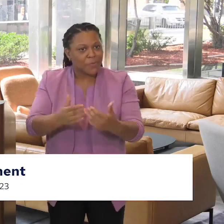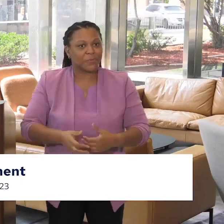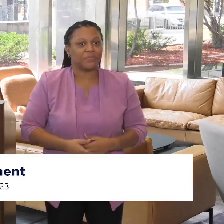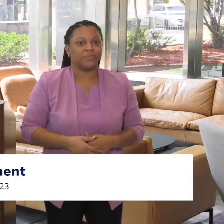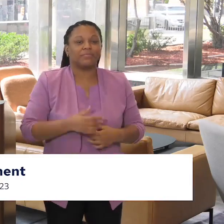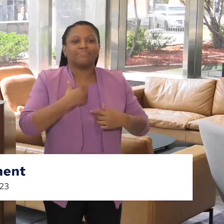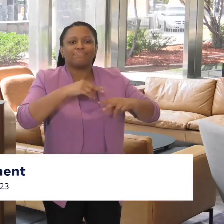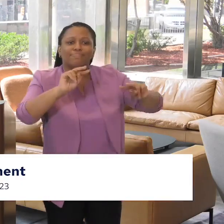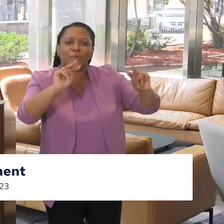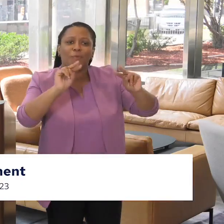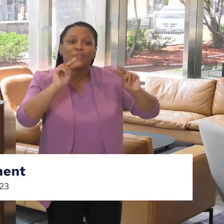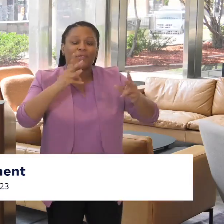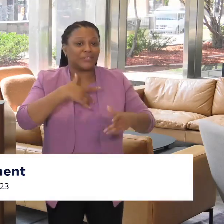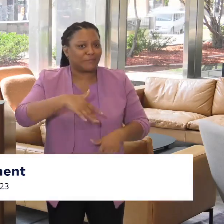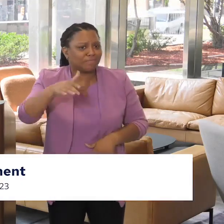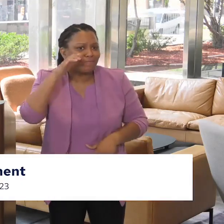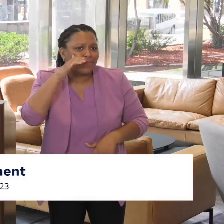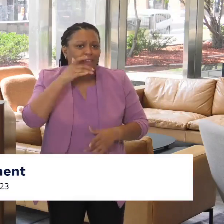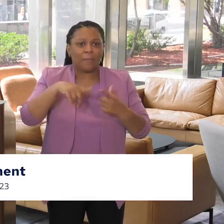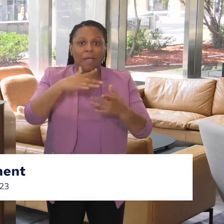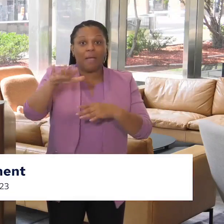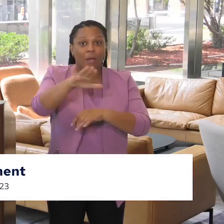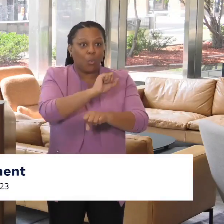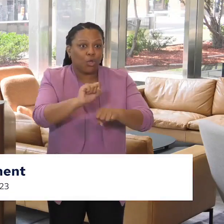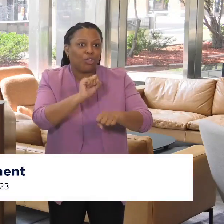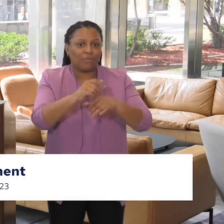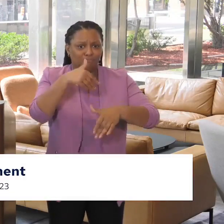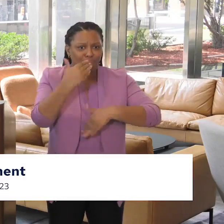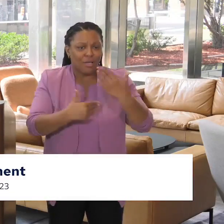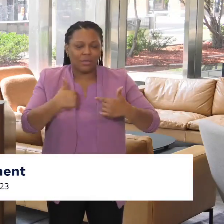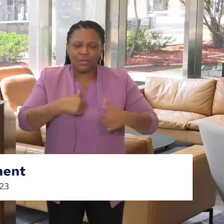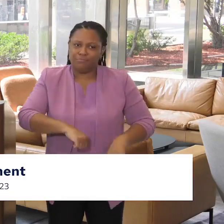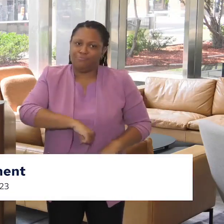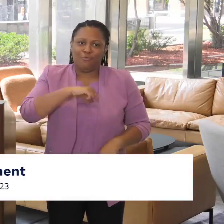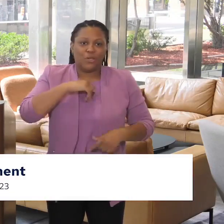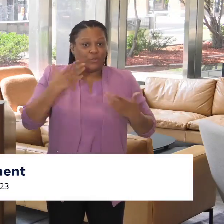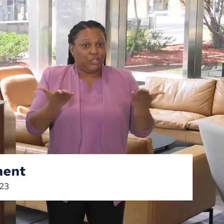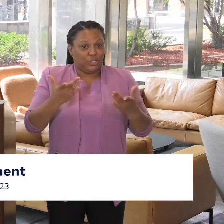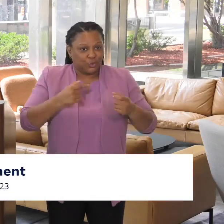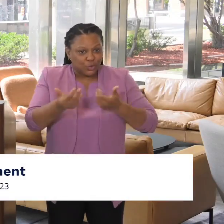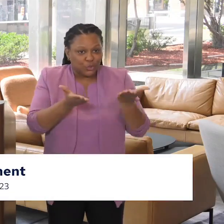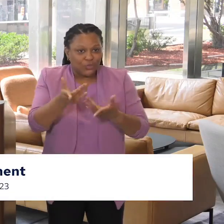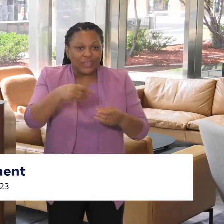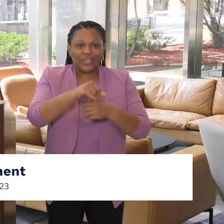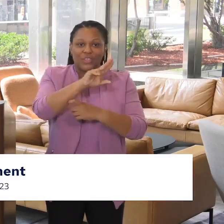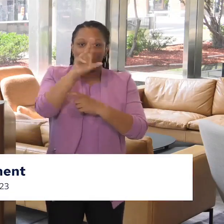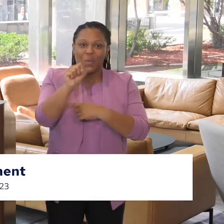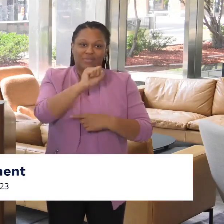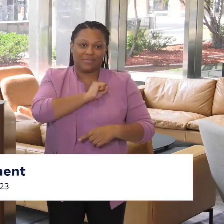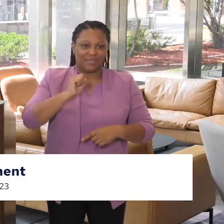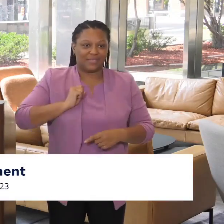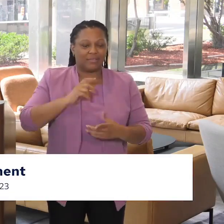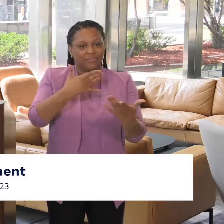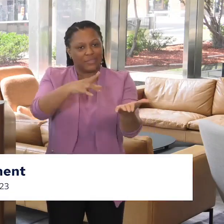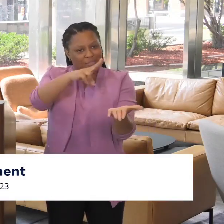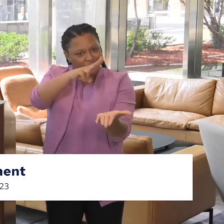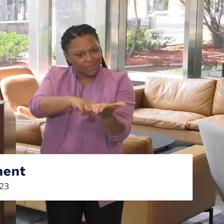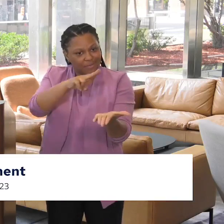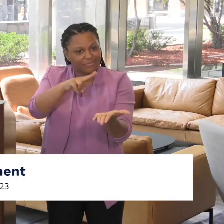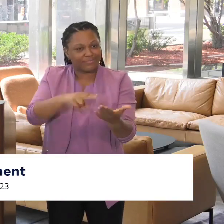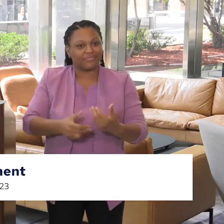to hearing about your great work and progress, and I am proud to serve you in the United States Senate. Sincerely, Amy Klobuchar, United States Senator.